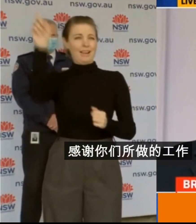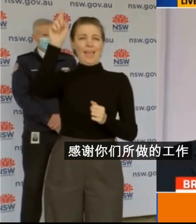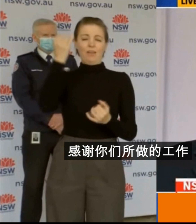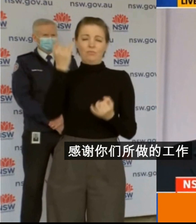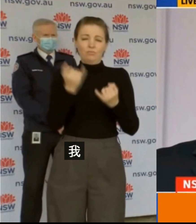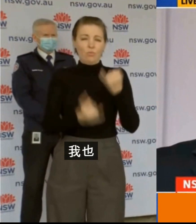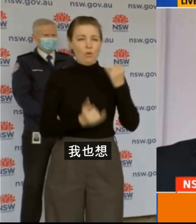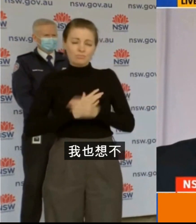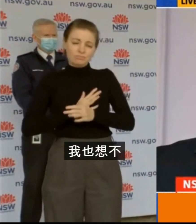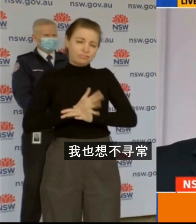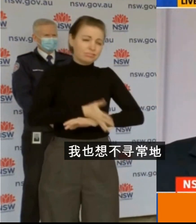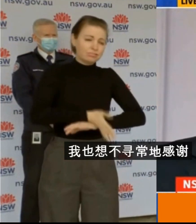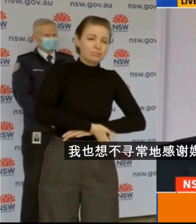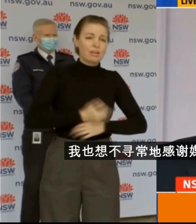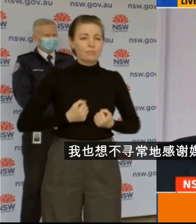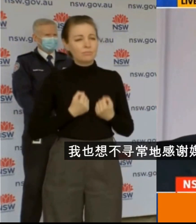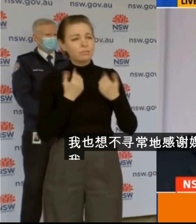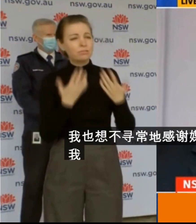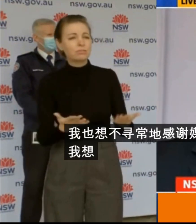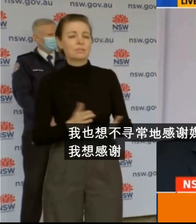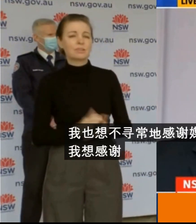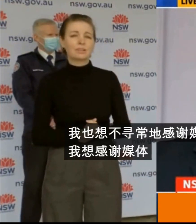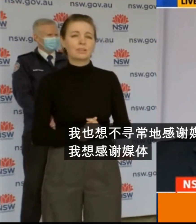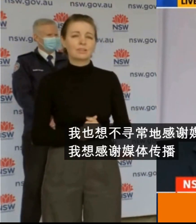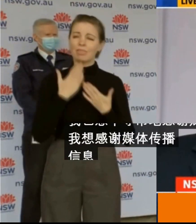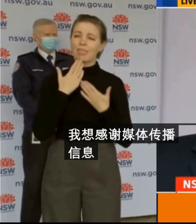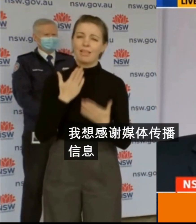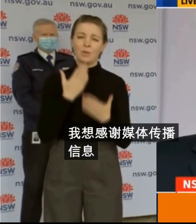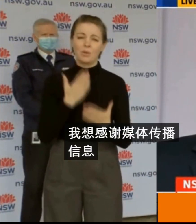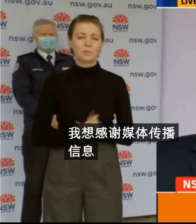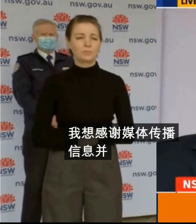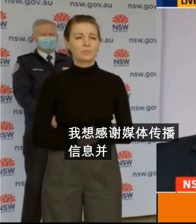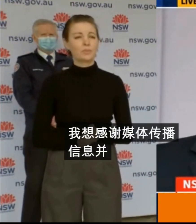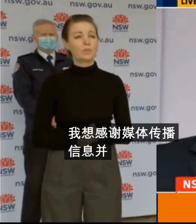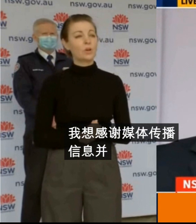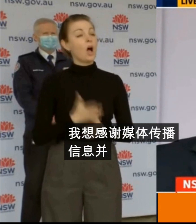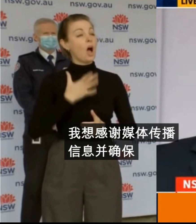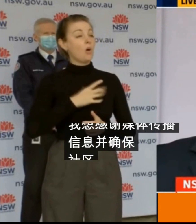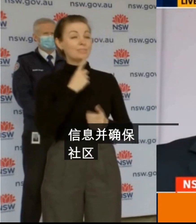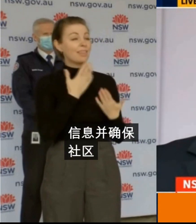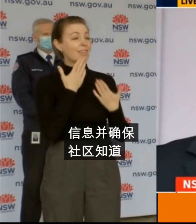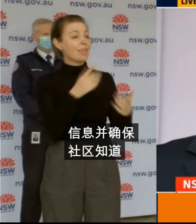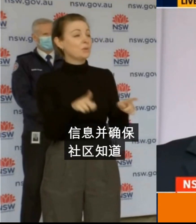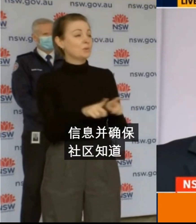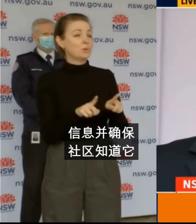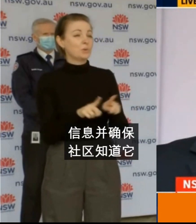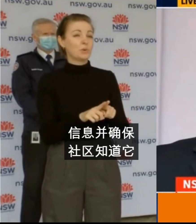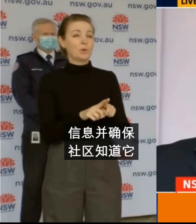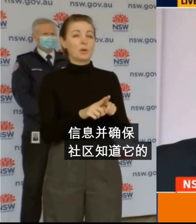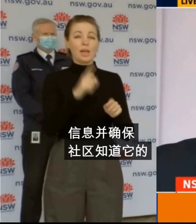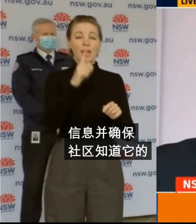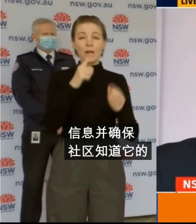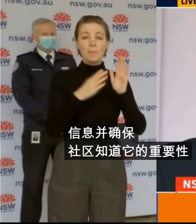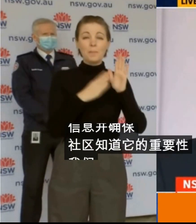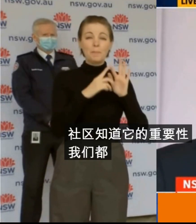that you're doing. And also I want to thank the media, unusually. I want to thank the media for getting the messages out and making sure the community know how